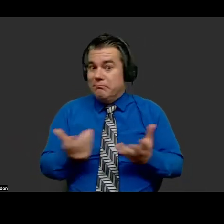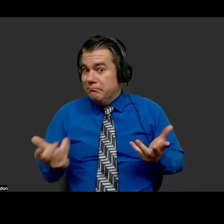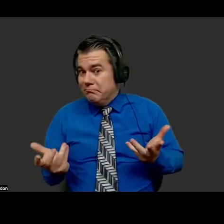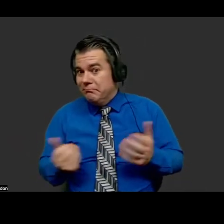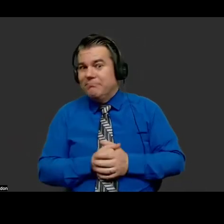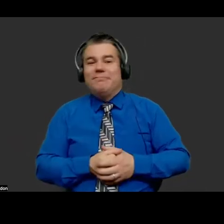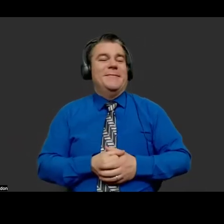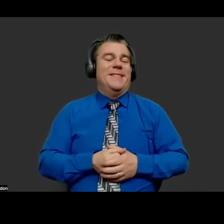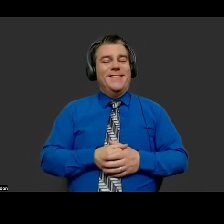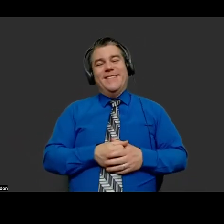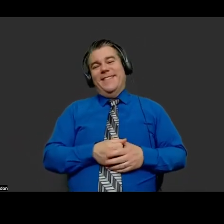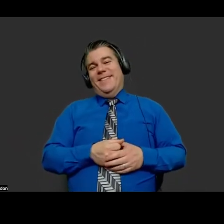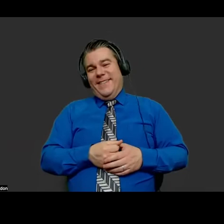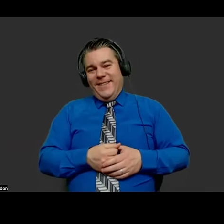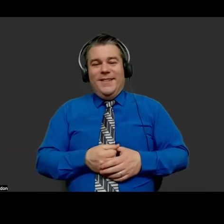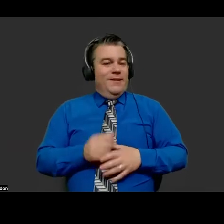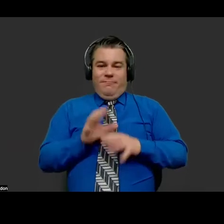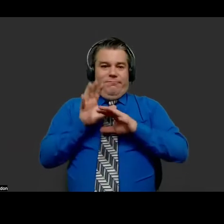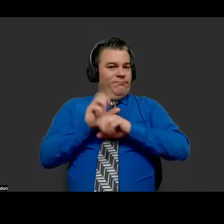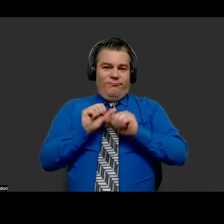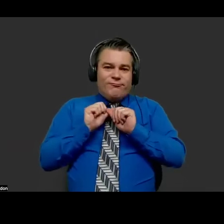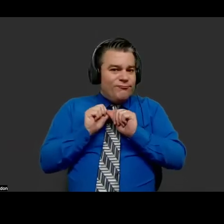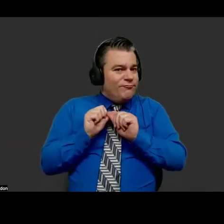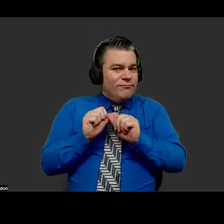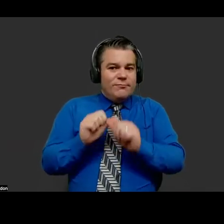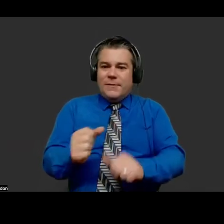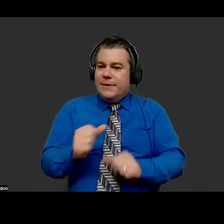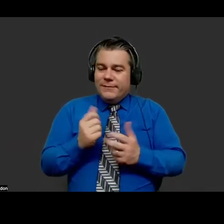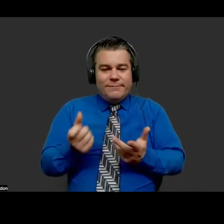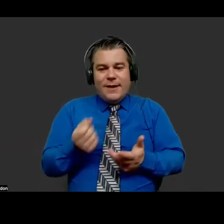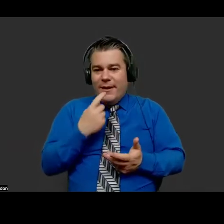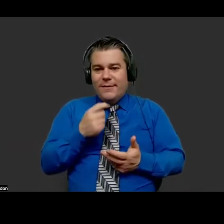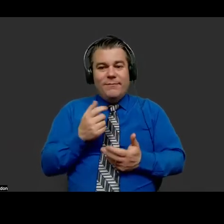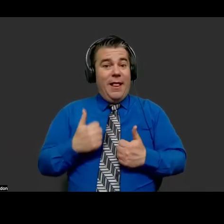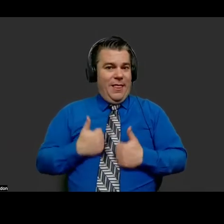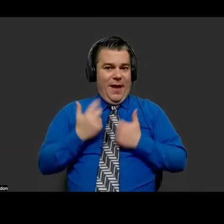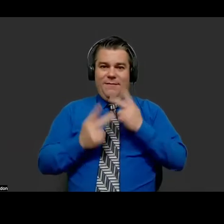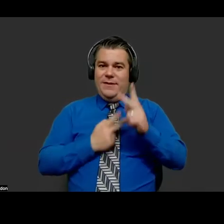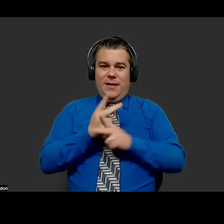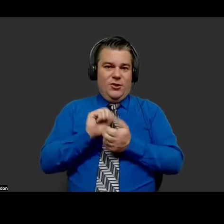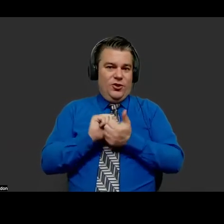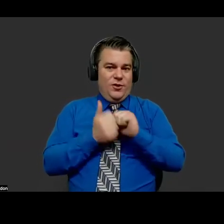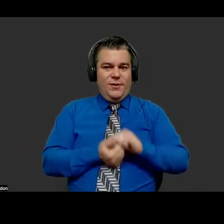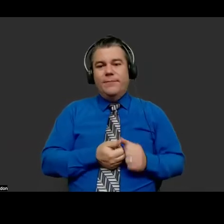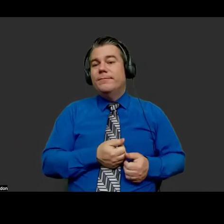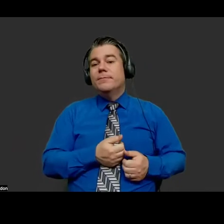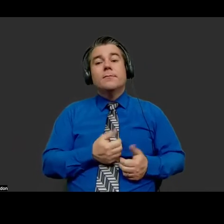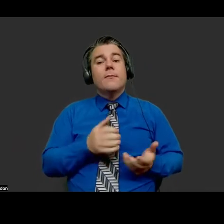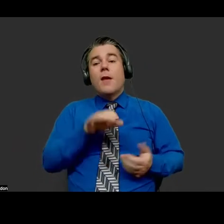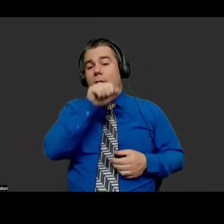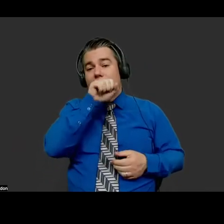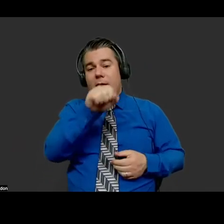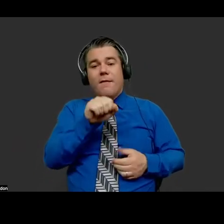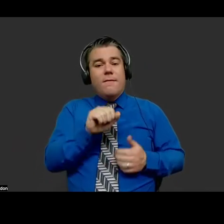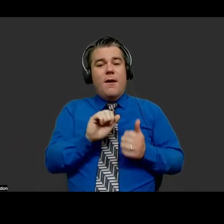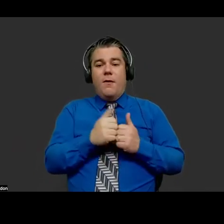So I'm continuing to take it. Like, this is a lifestyle change. And I love, because I love the way I feel.